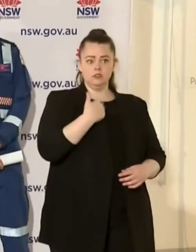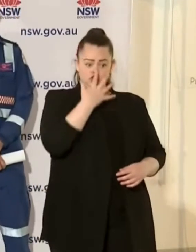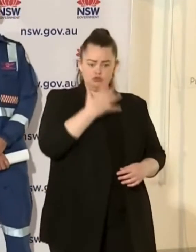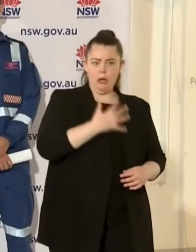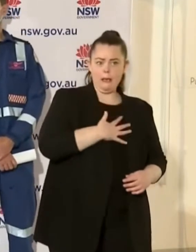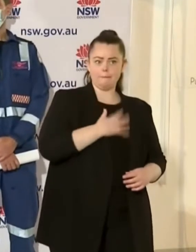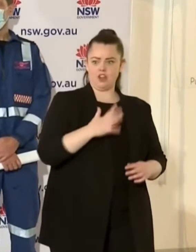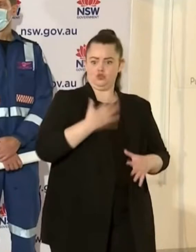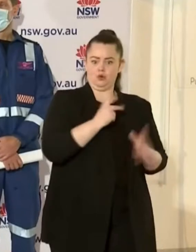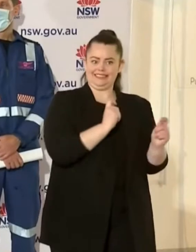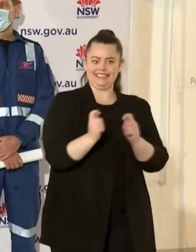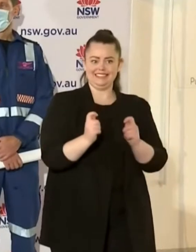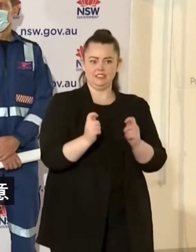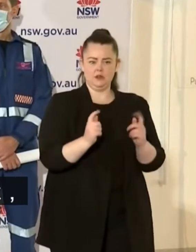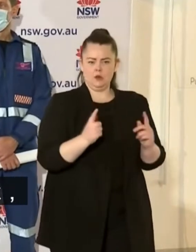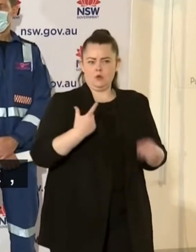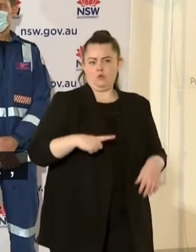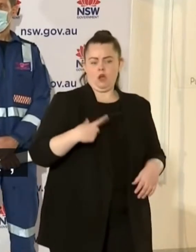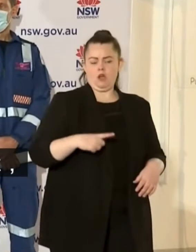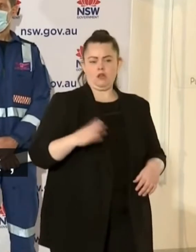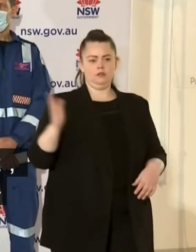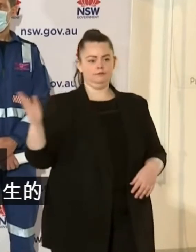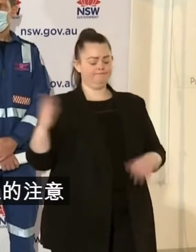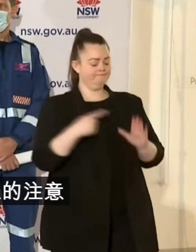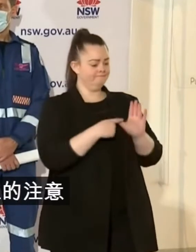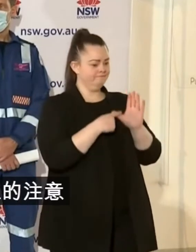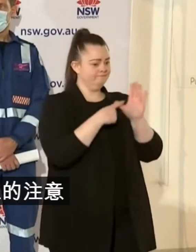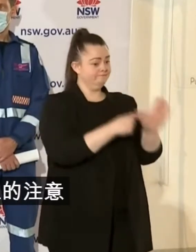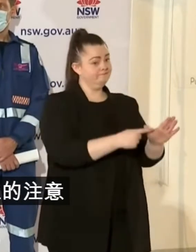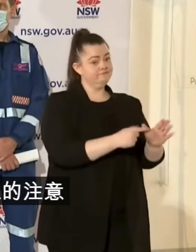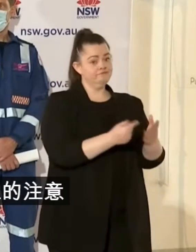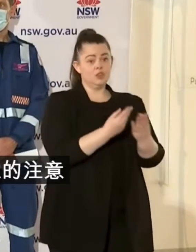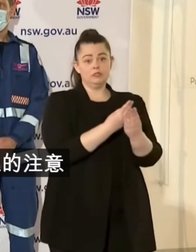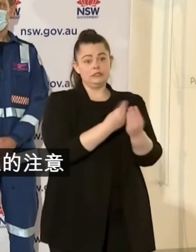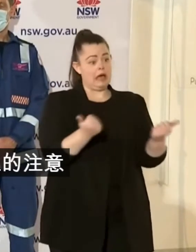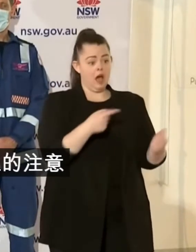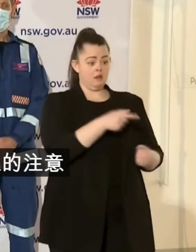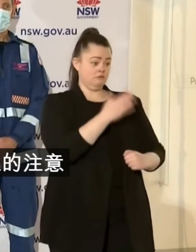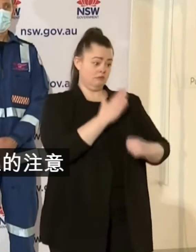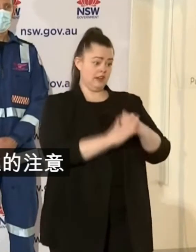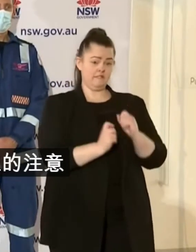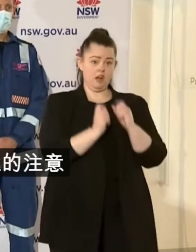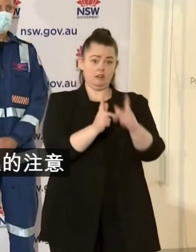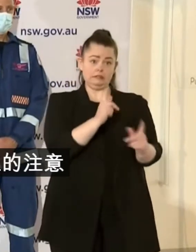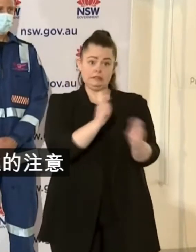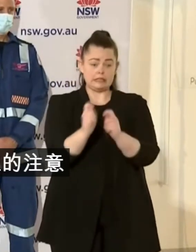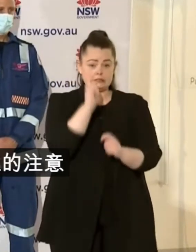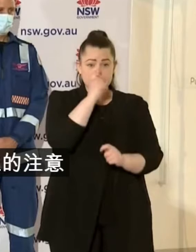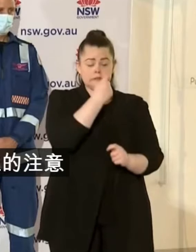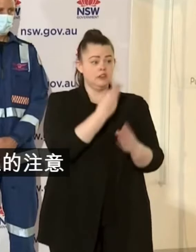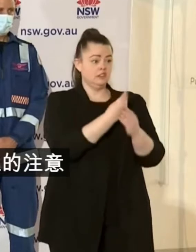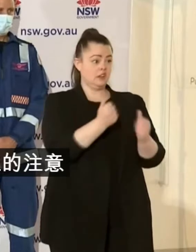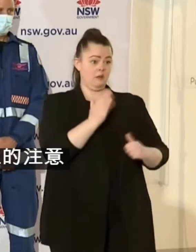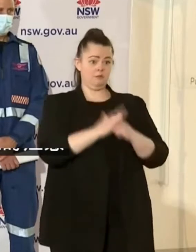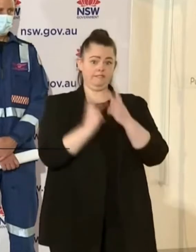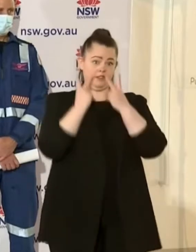even come to the attention of New South Wales Health, or in some cases not even to a GP. And certainly in parts of